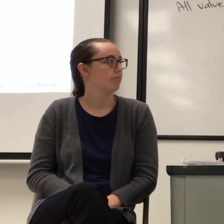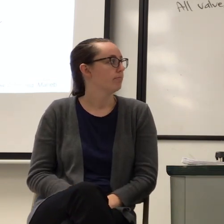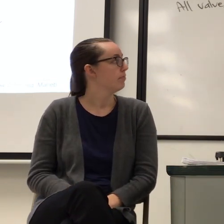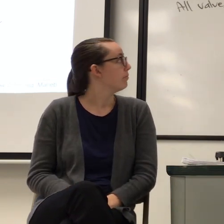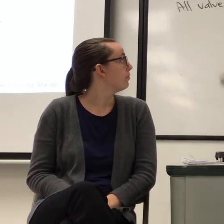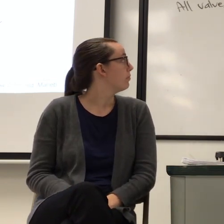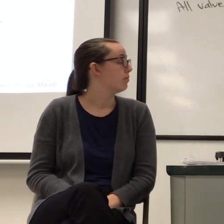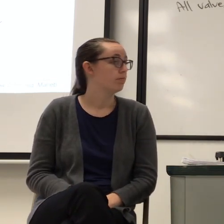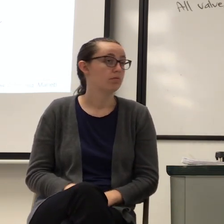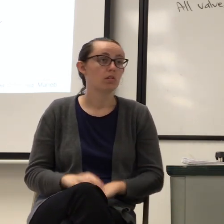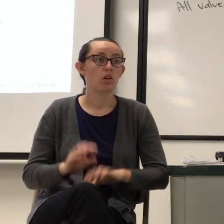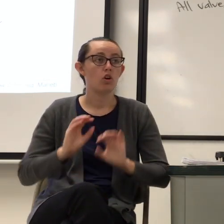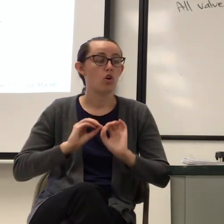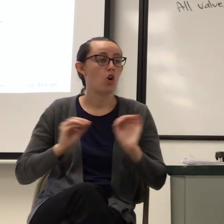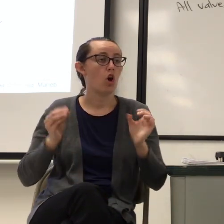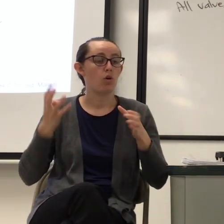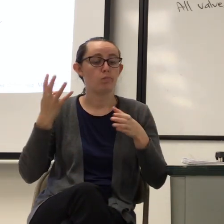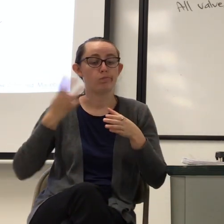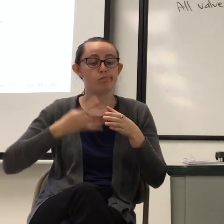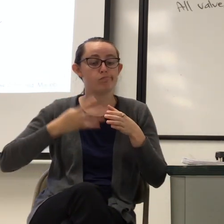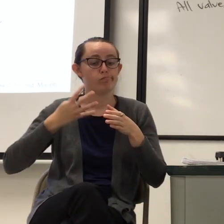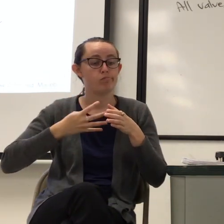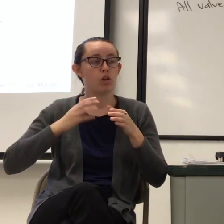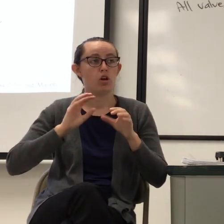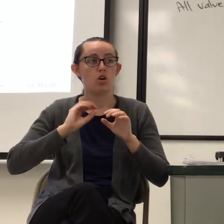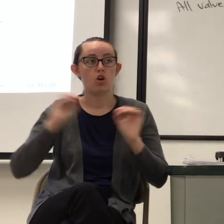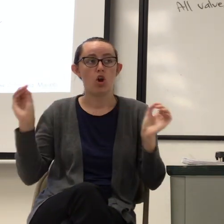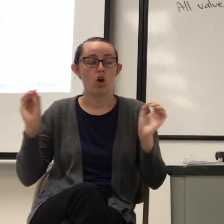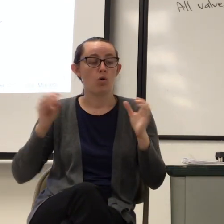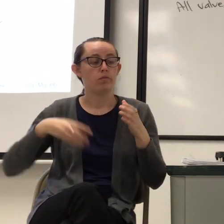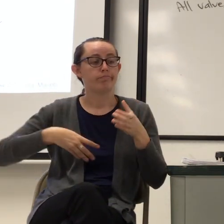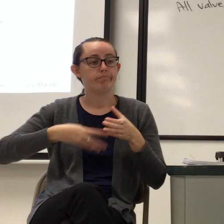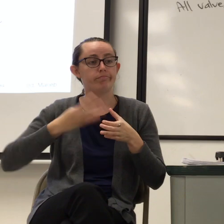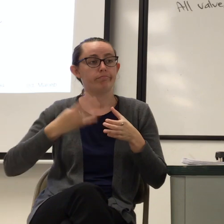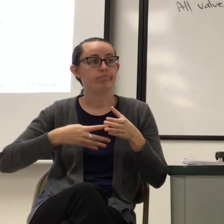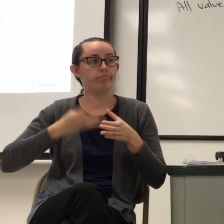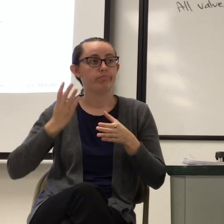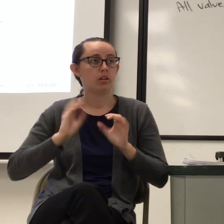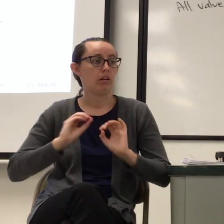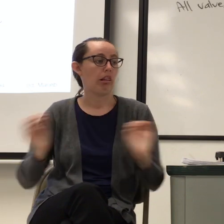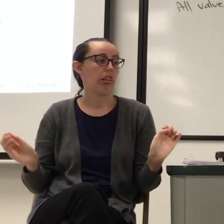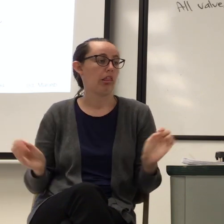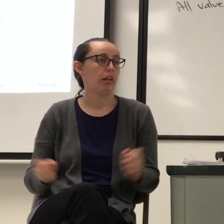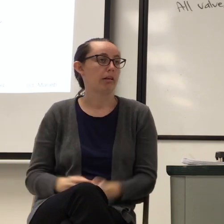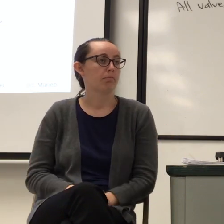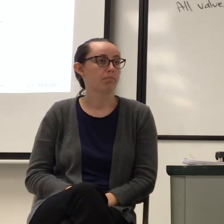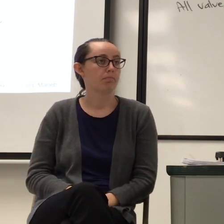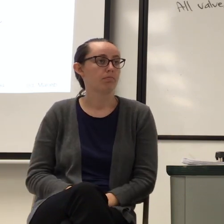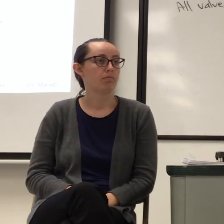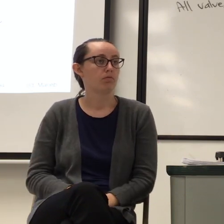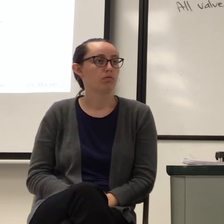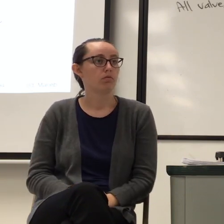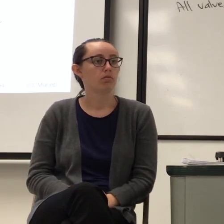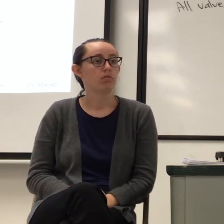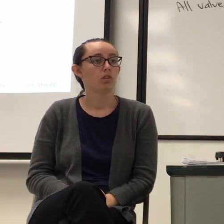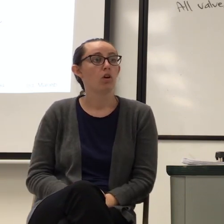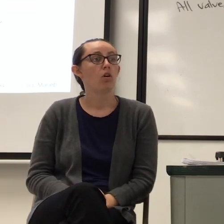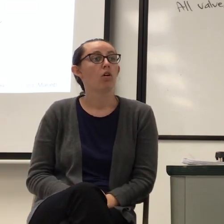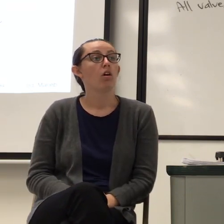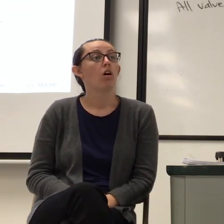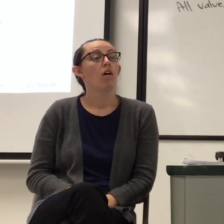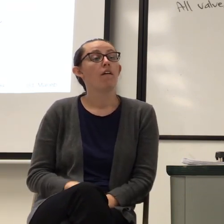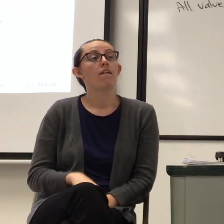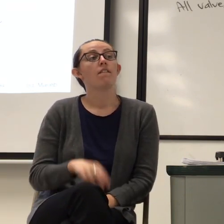So there's no inflow, there's no outflow. So whatever the volume of the blood